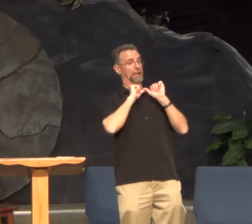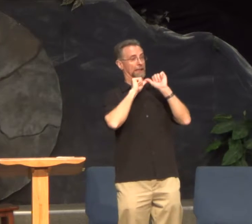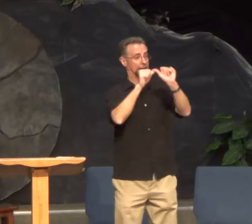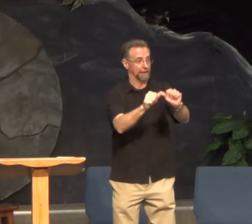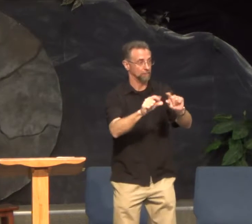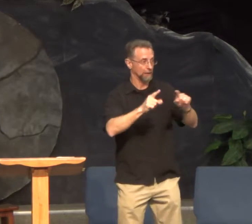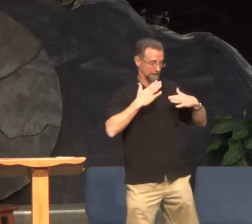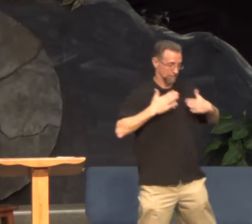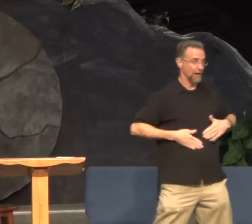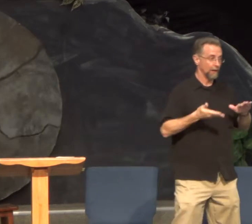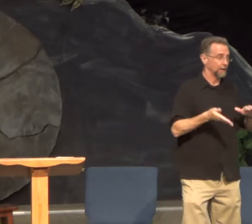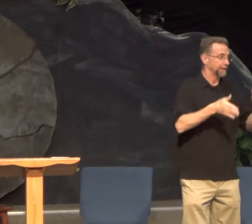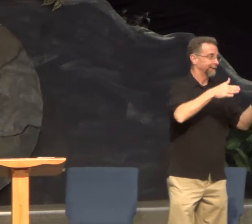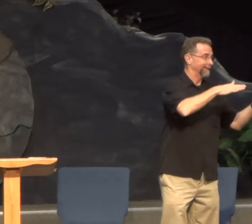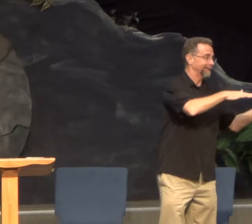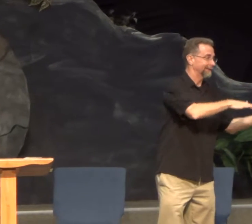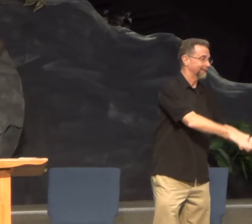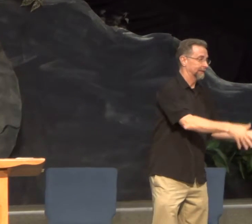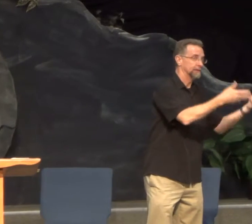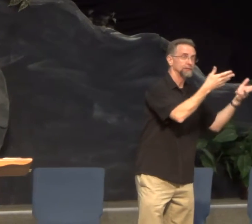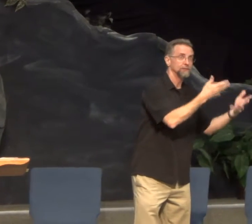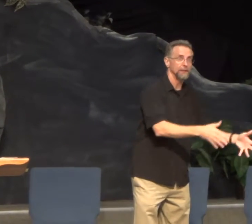Our spirit goes on forever, but the body will die.